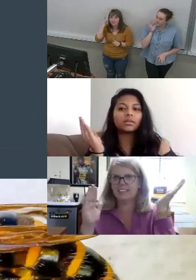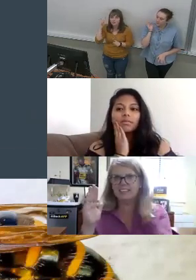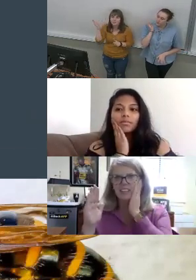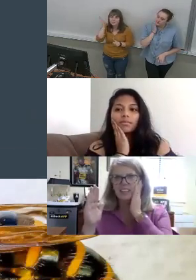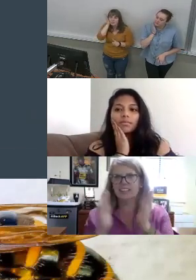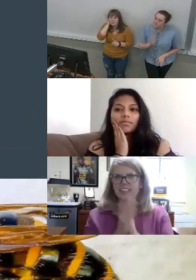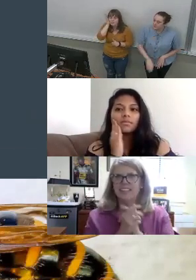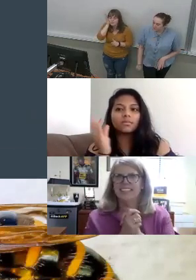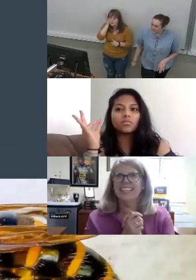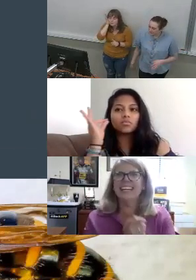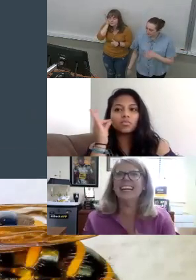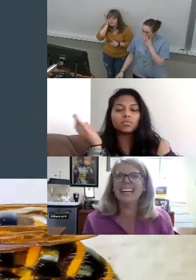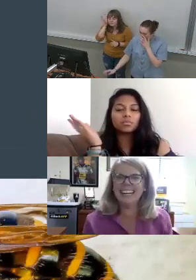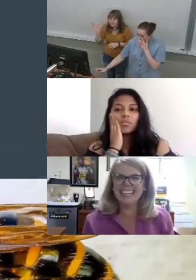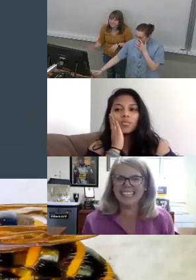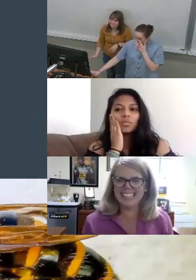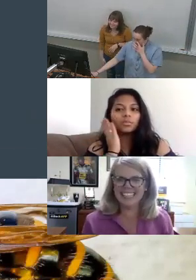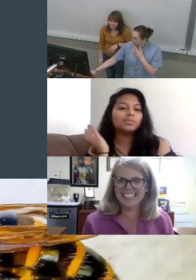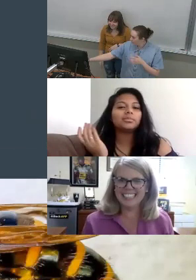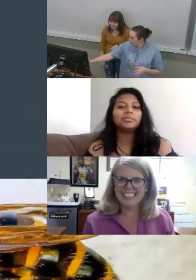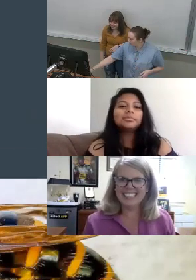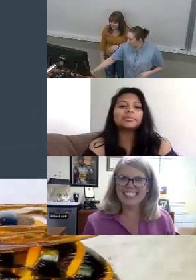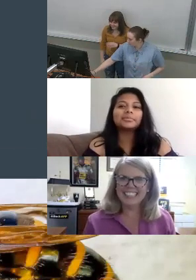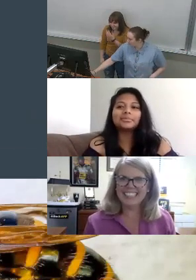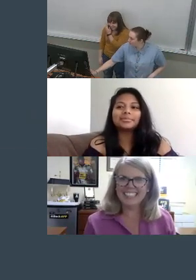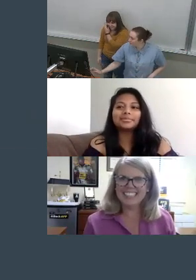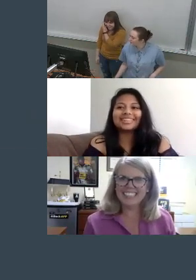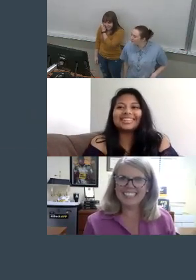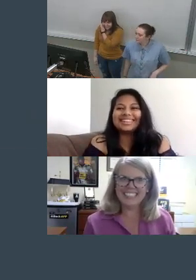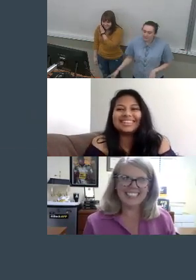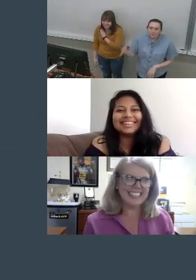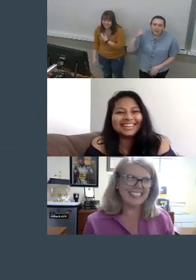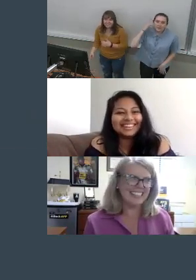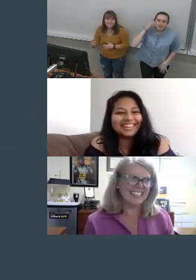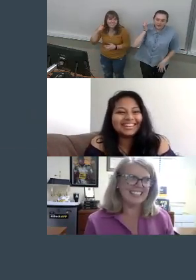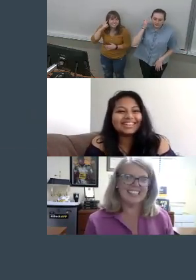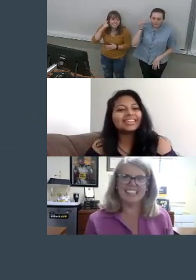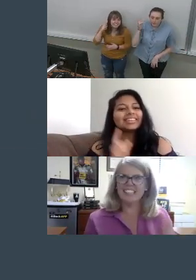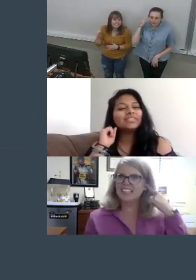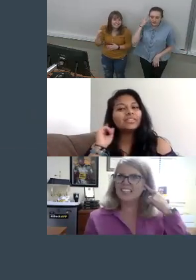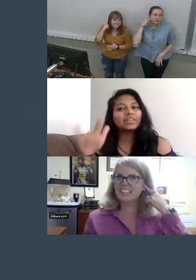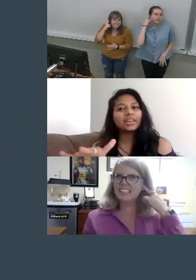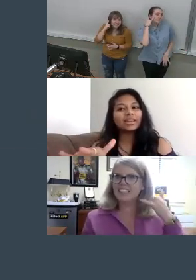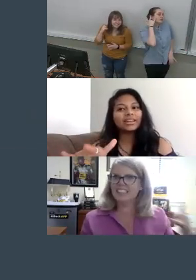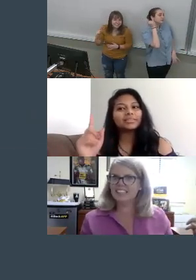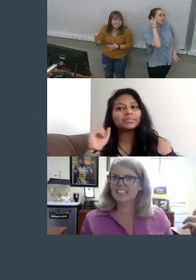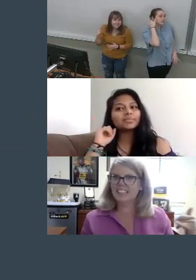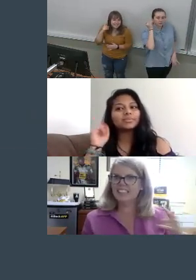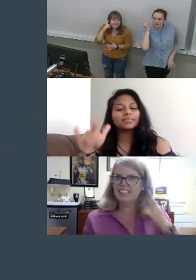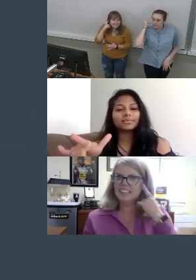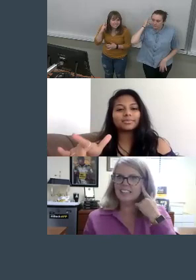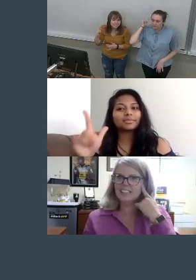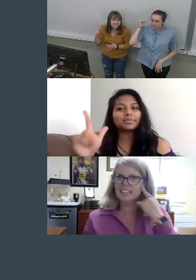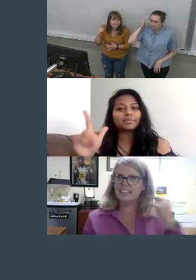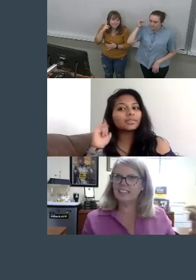then Hornets. Yep, you guys got it. I'm like watching their videos. Okay. California.